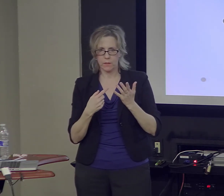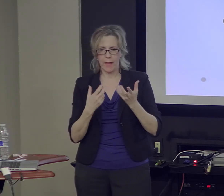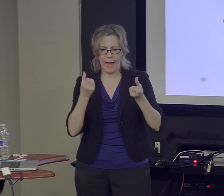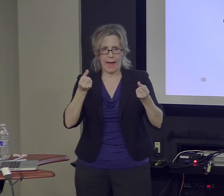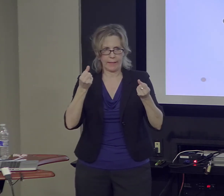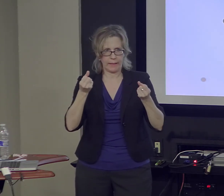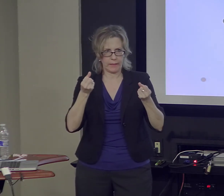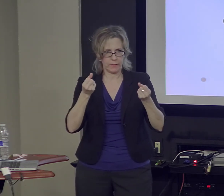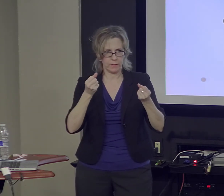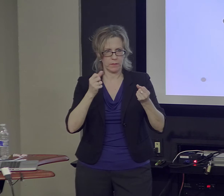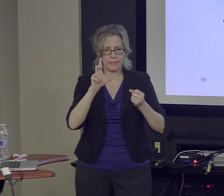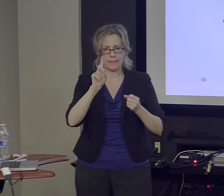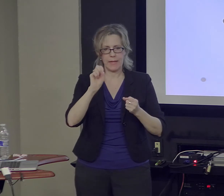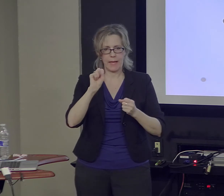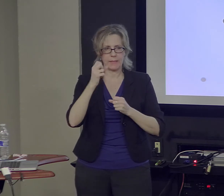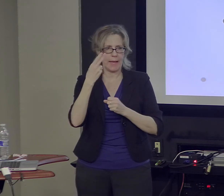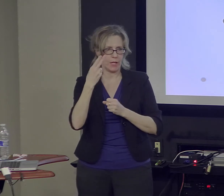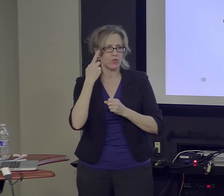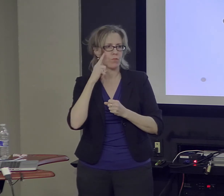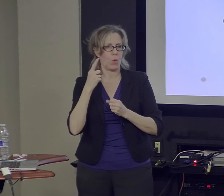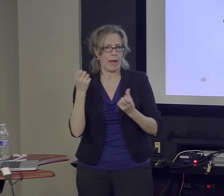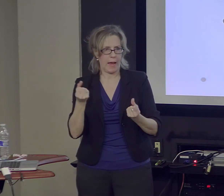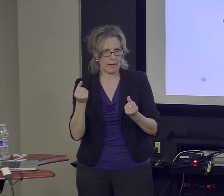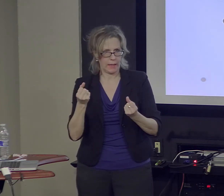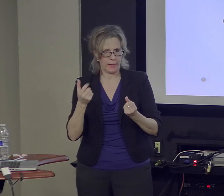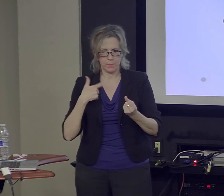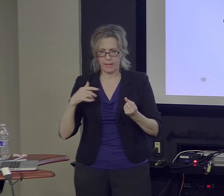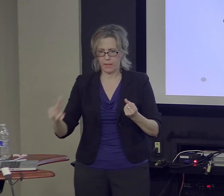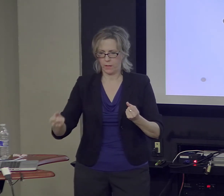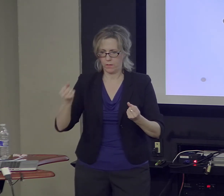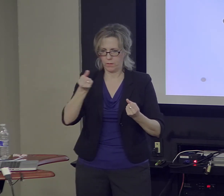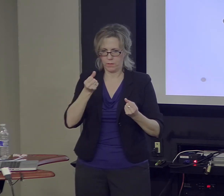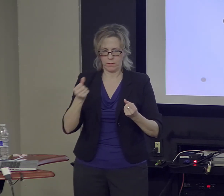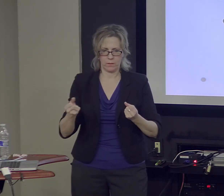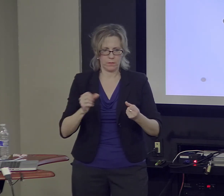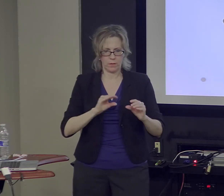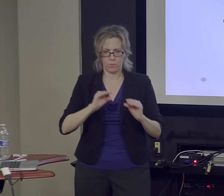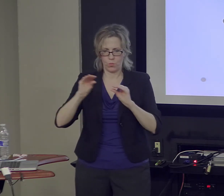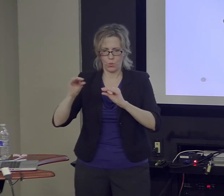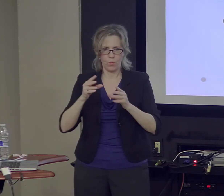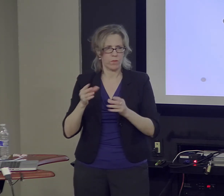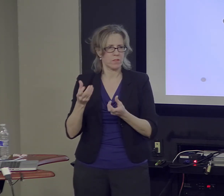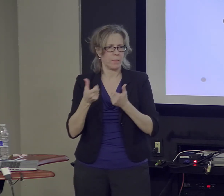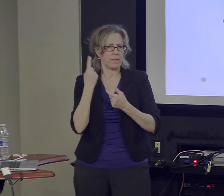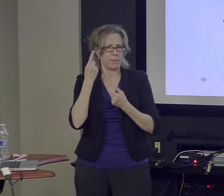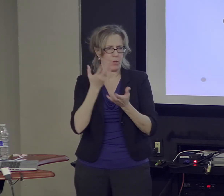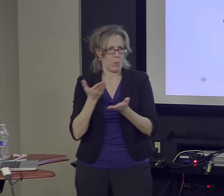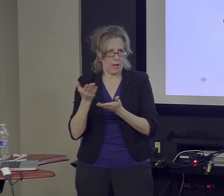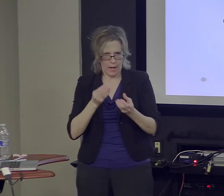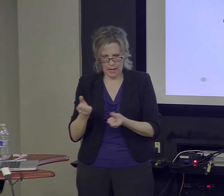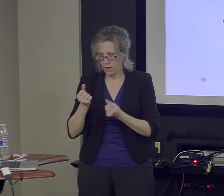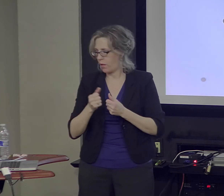If there is something being depicted, then I will use a specific acronym to